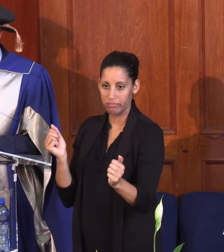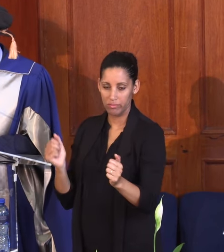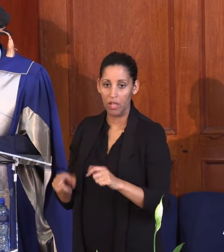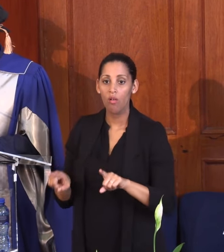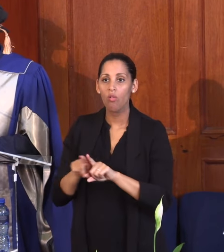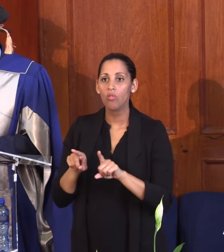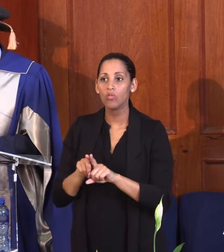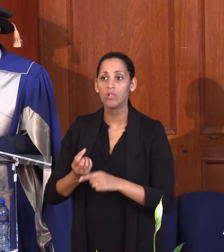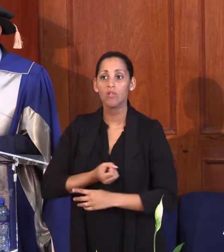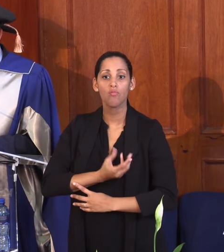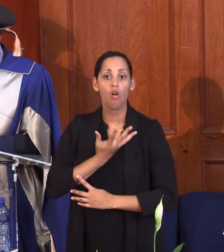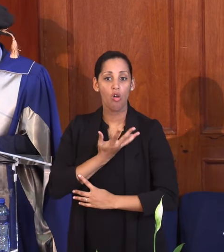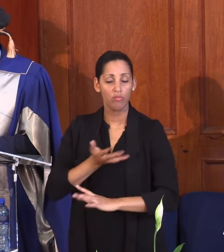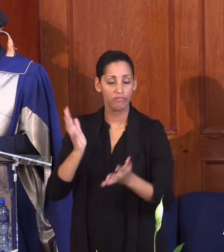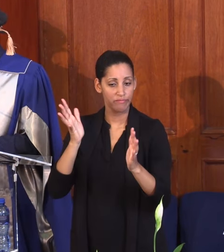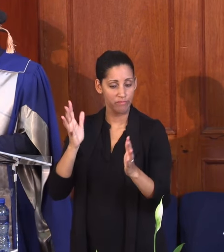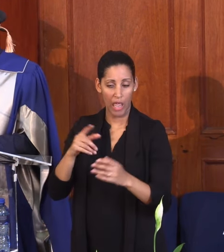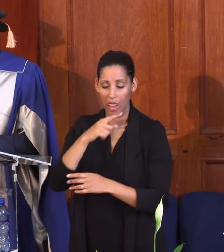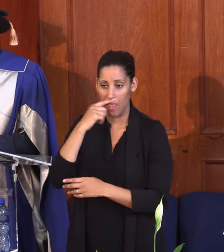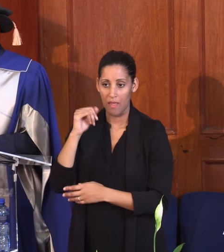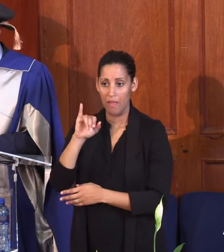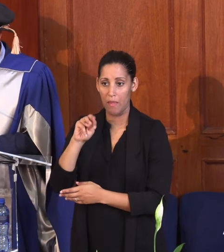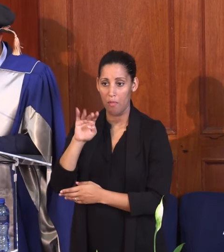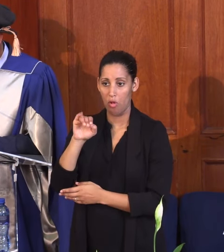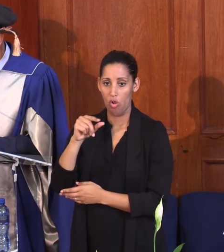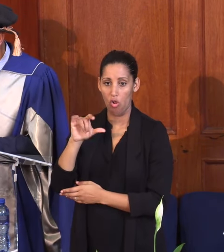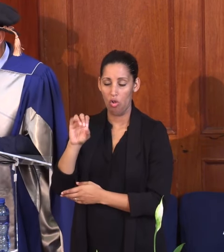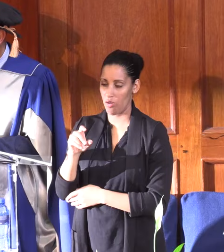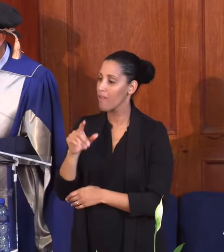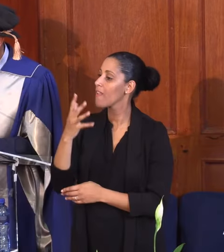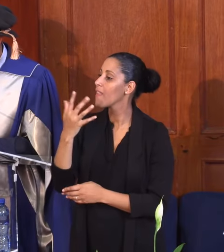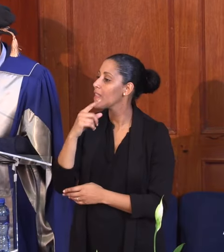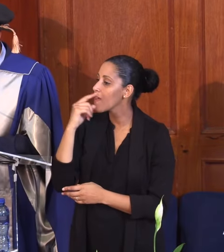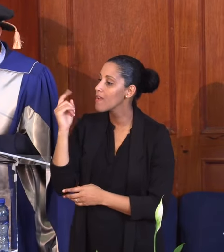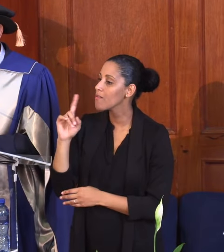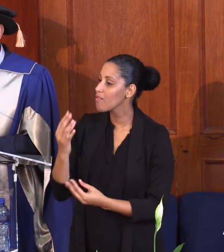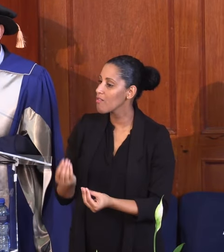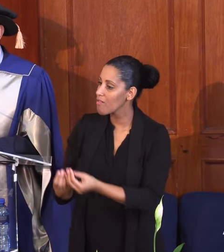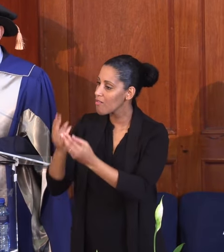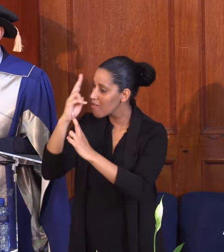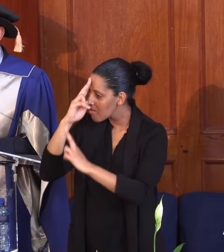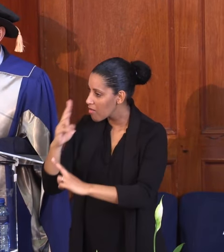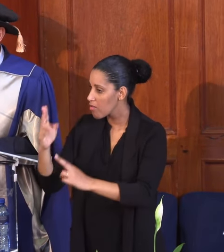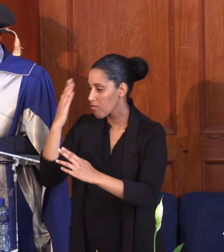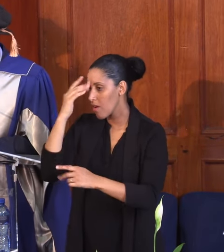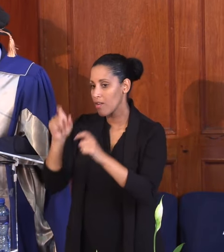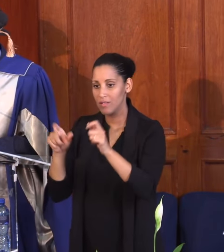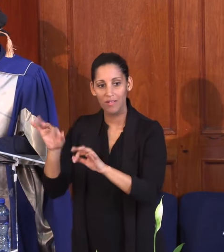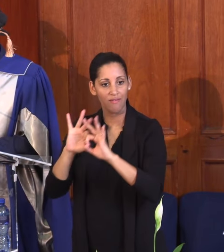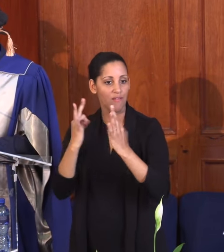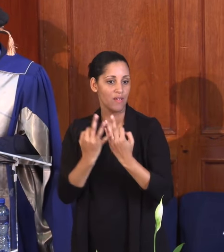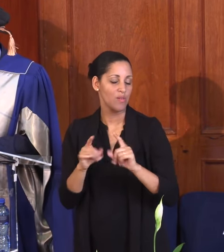of praise, called an umbongo, was offered in honor of the graduates, their families, and their